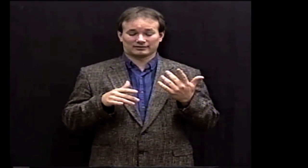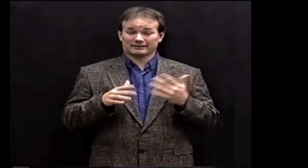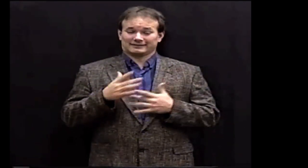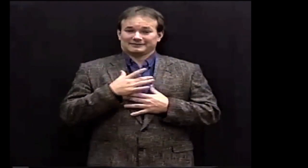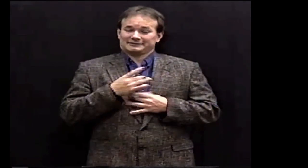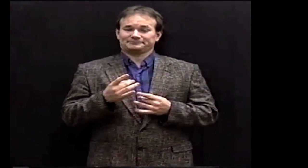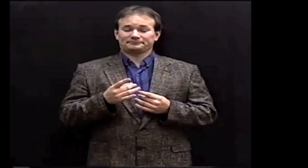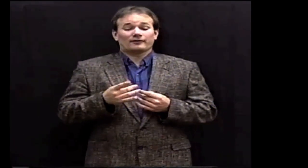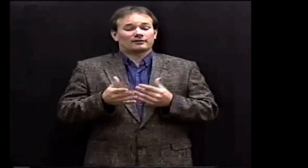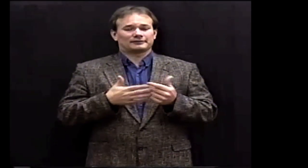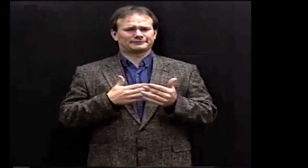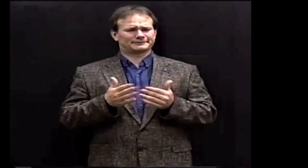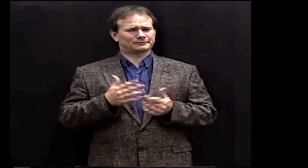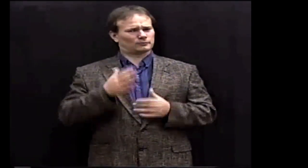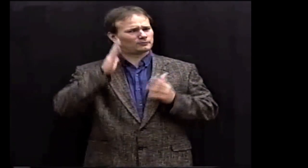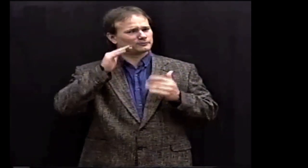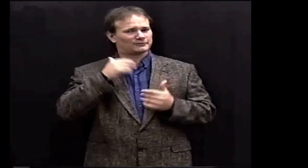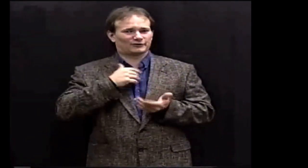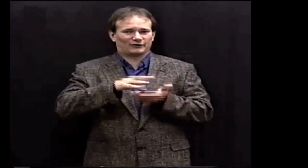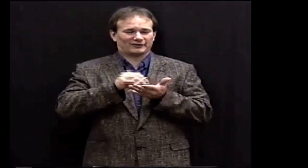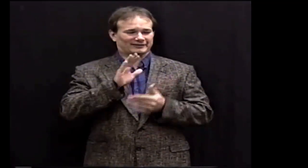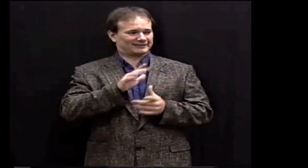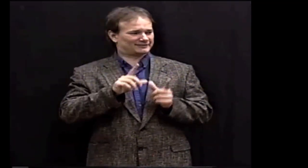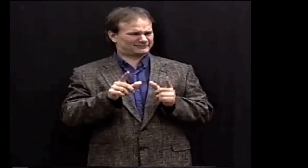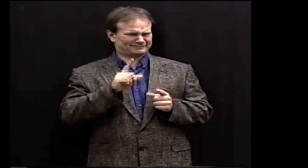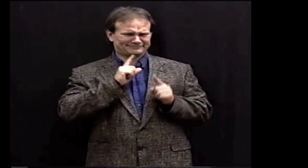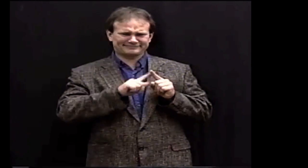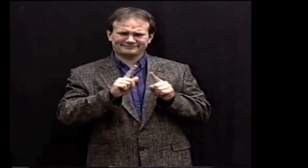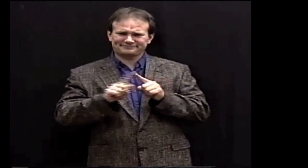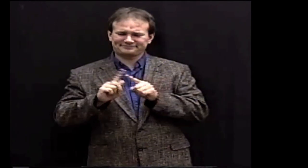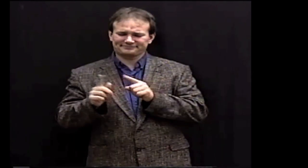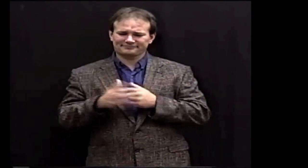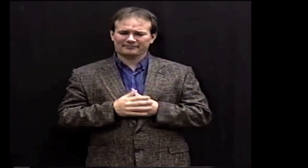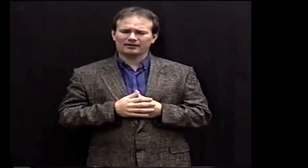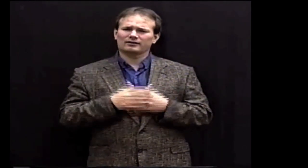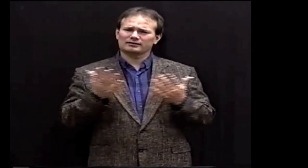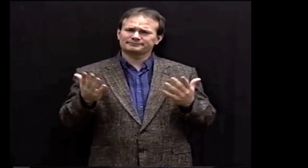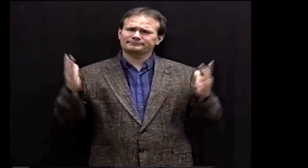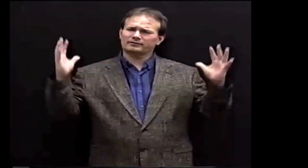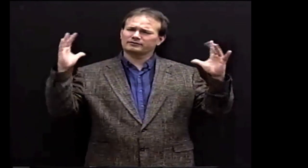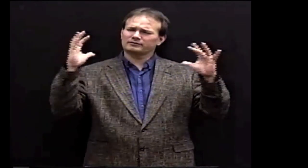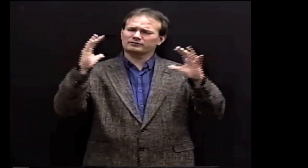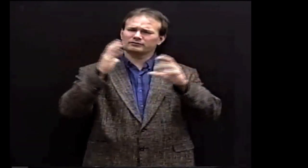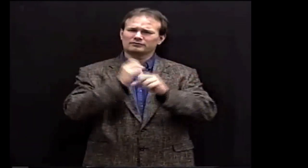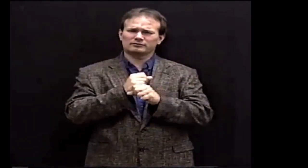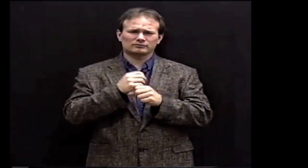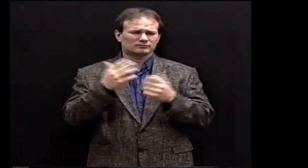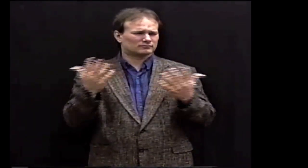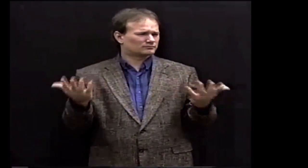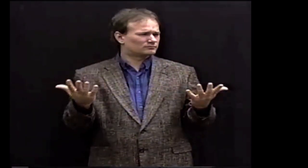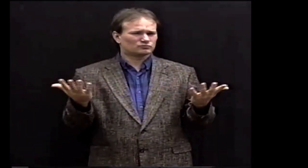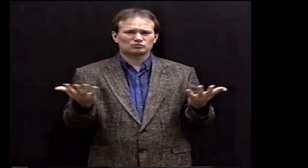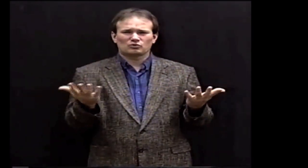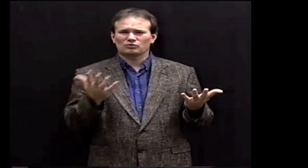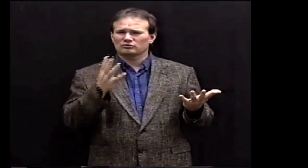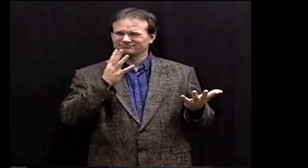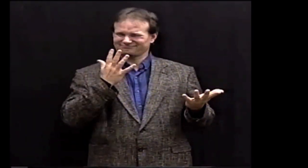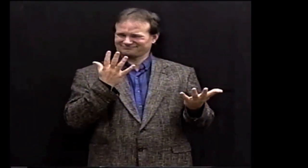Well, I thought that was very interesting. Anyways, I hope you all learned about the differences in languages. We've condensed the meaning